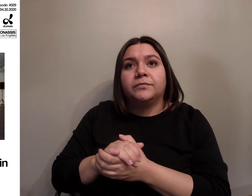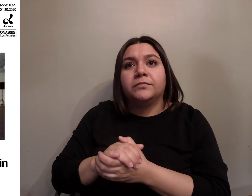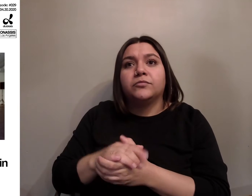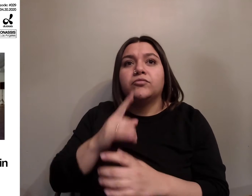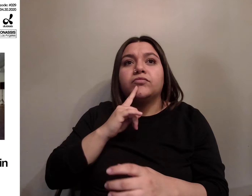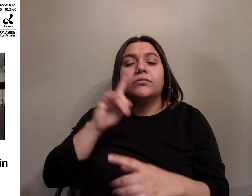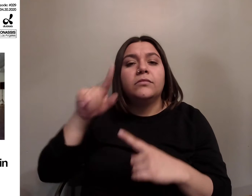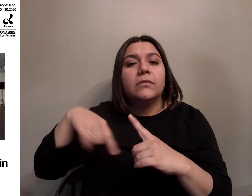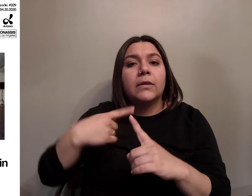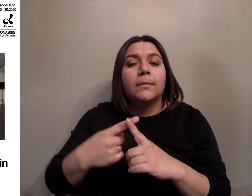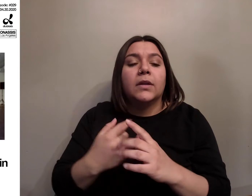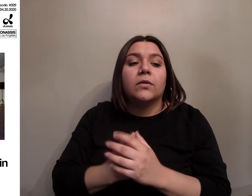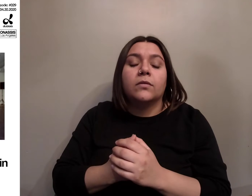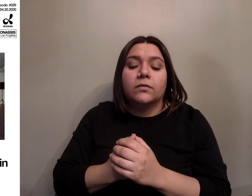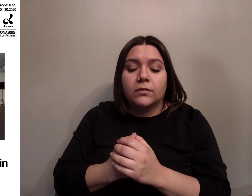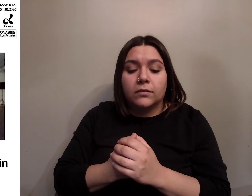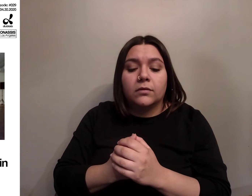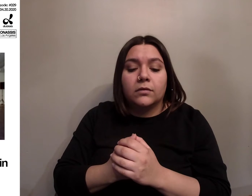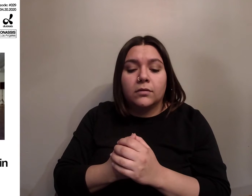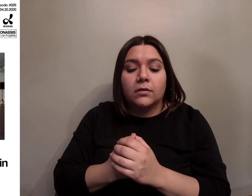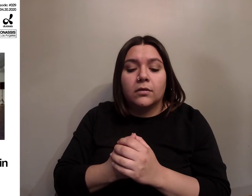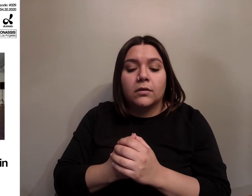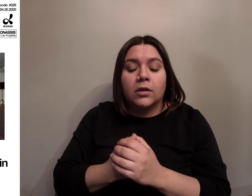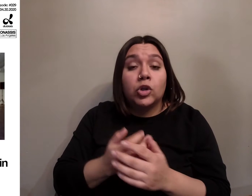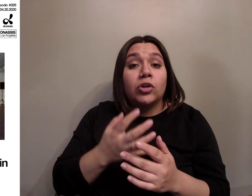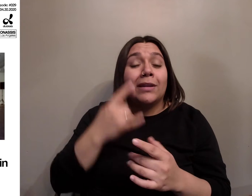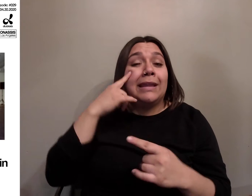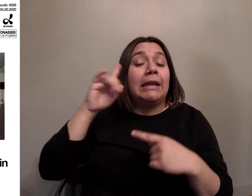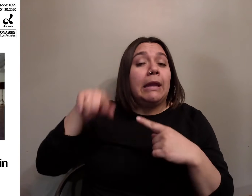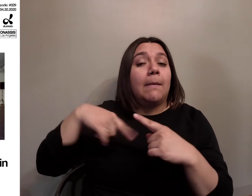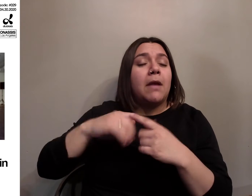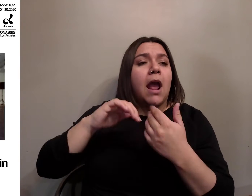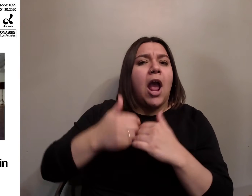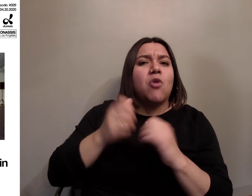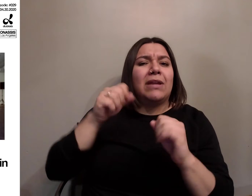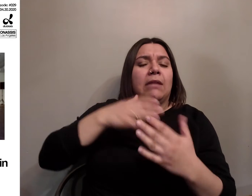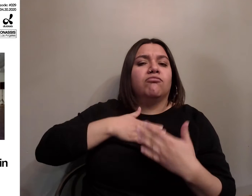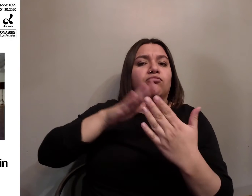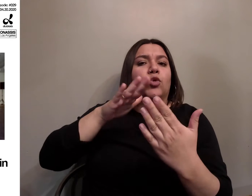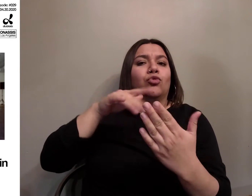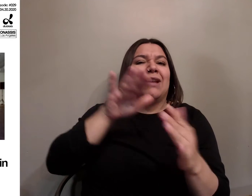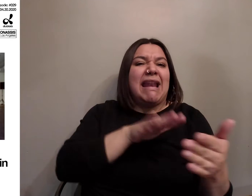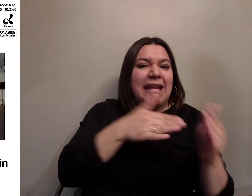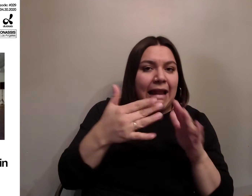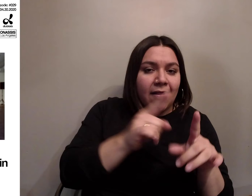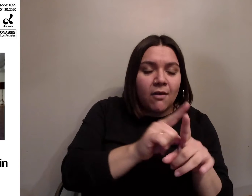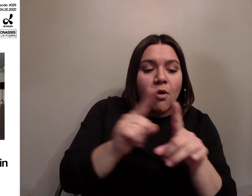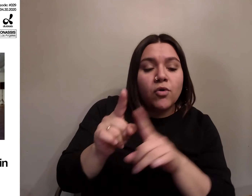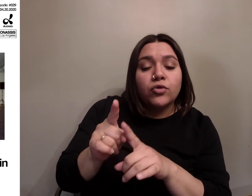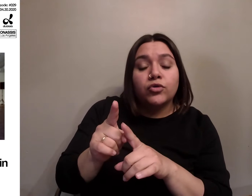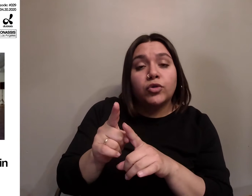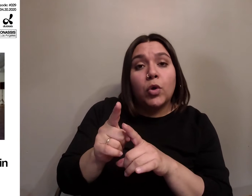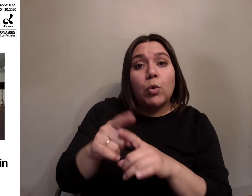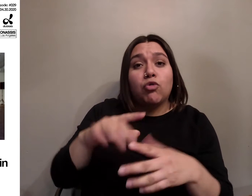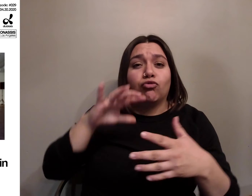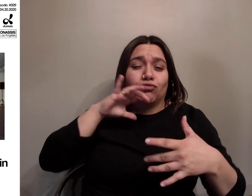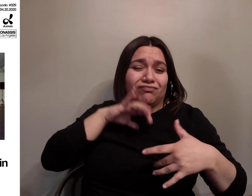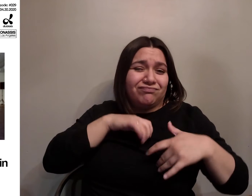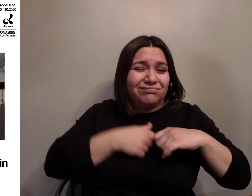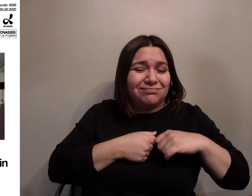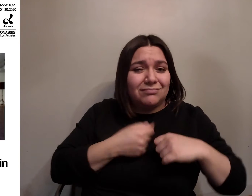are different than the current the ways in the different rituals that we are